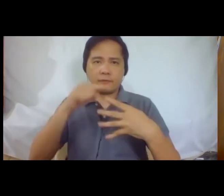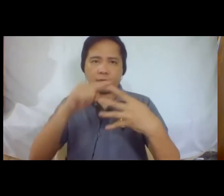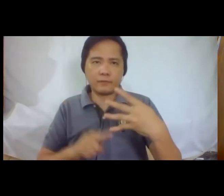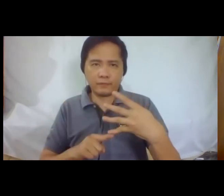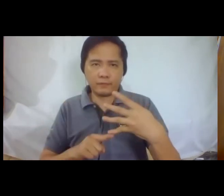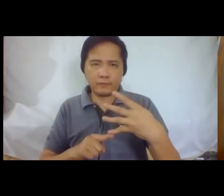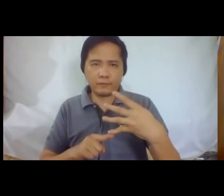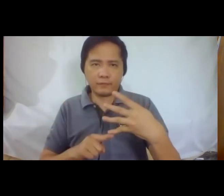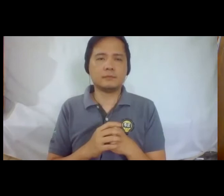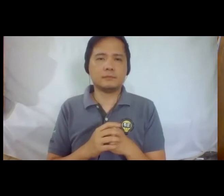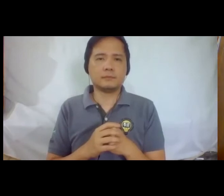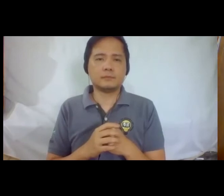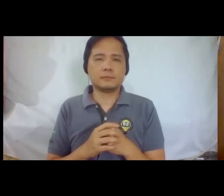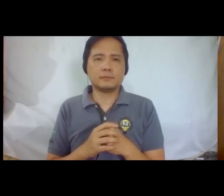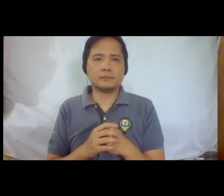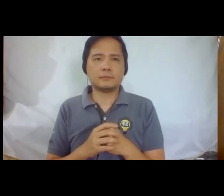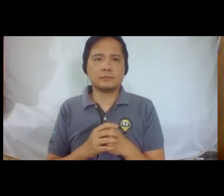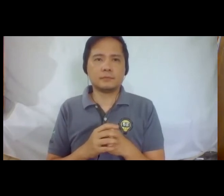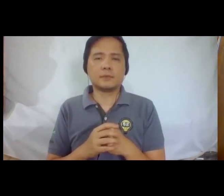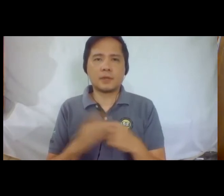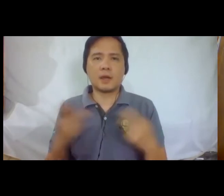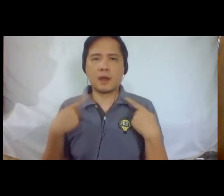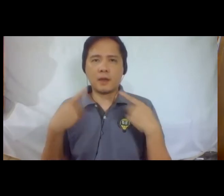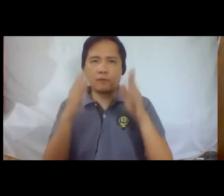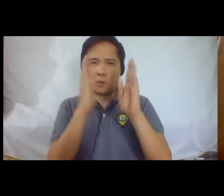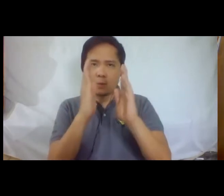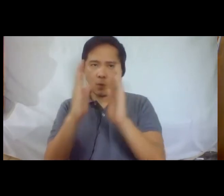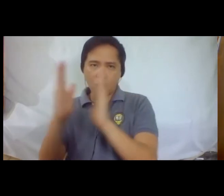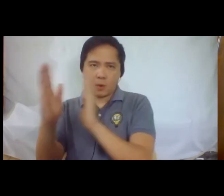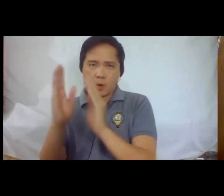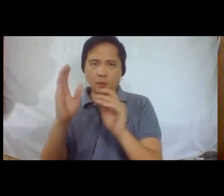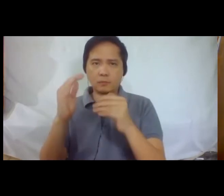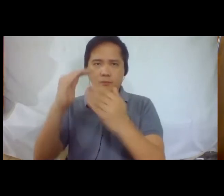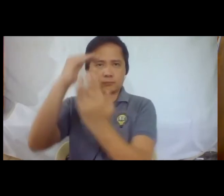to put them in order. But if you have to go on